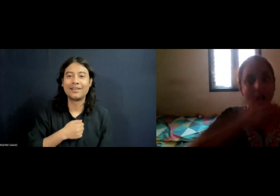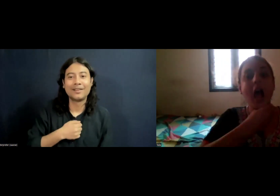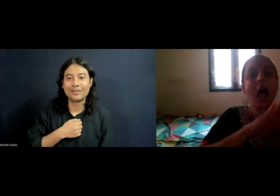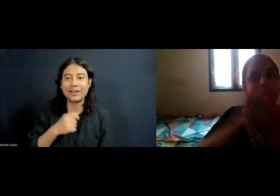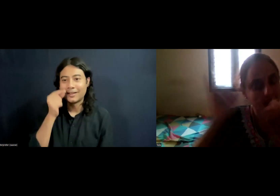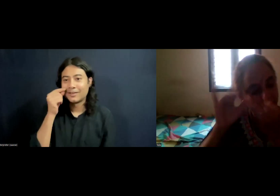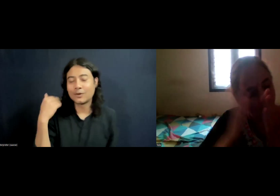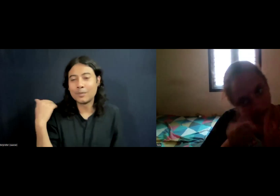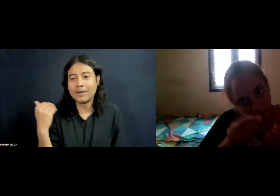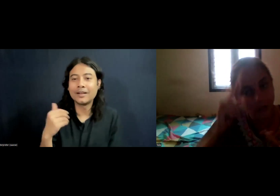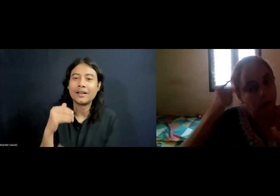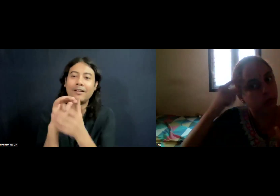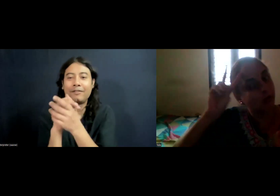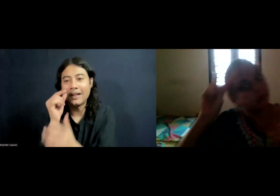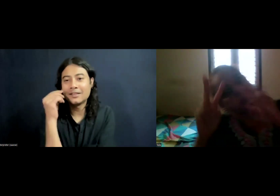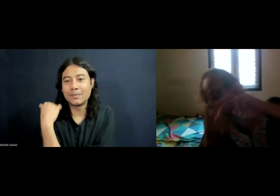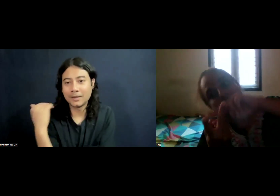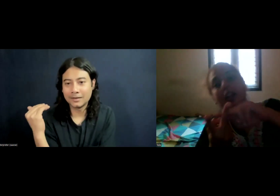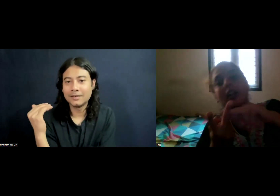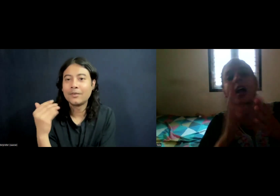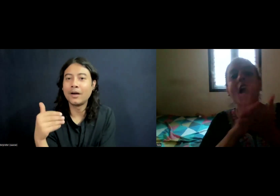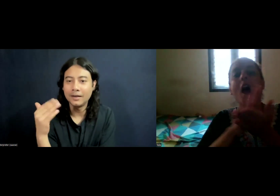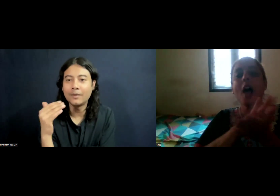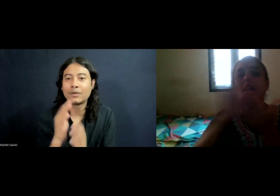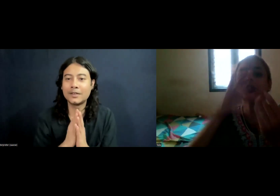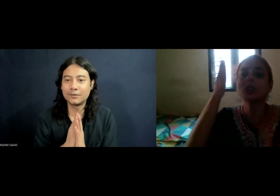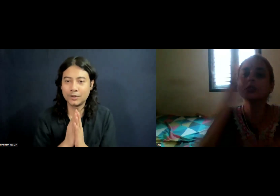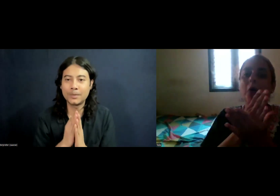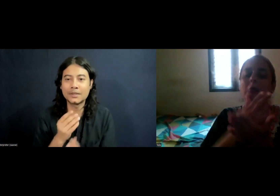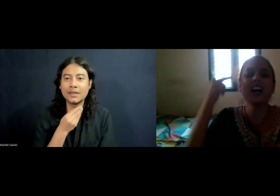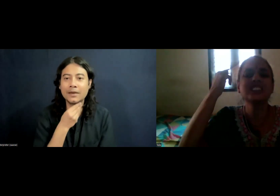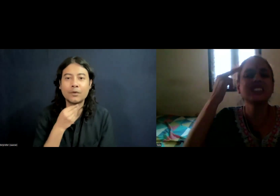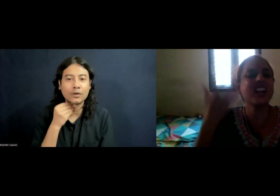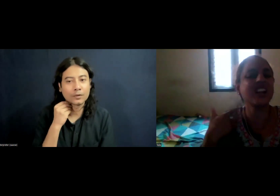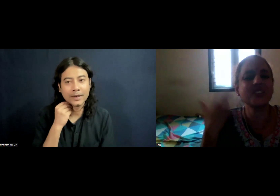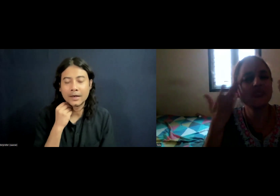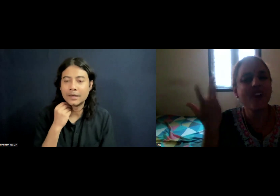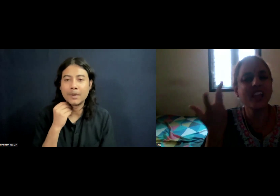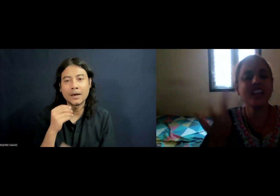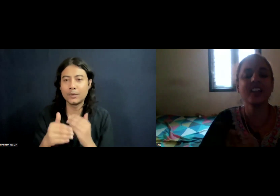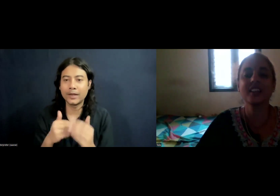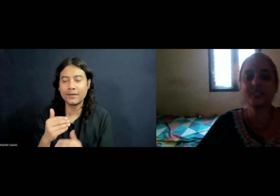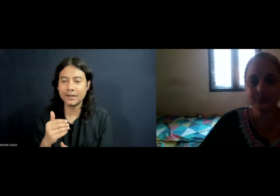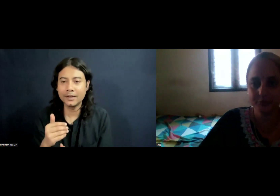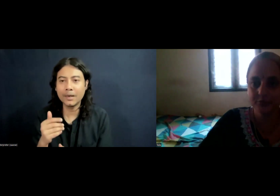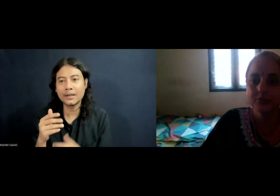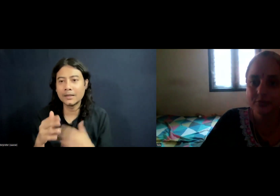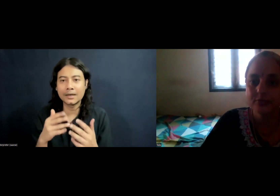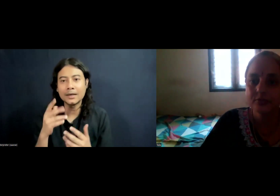Ah, sorry. So, a friend's brother earlier was a devotee person and was also wearing kantimala and doing